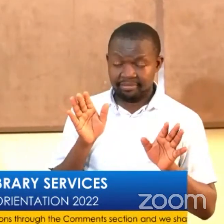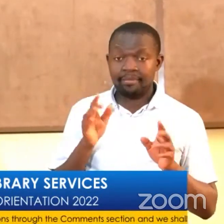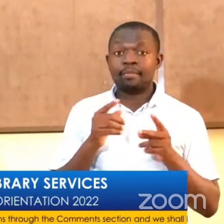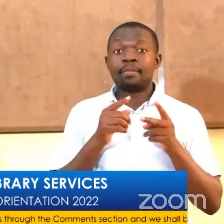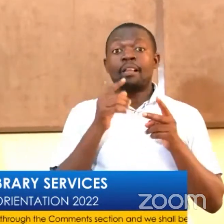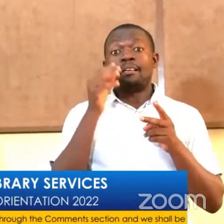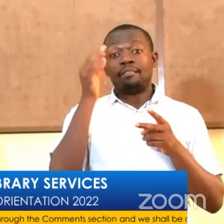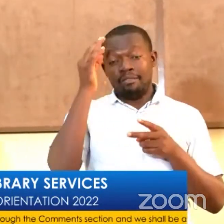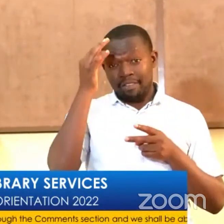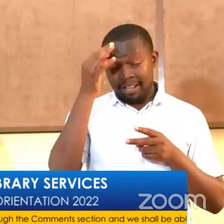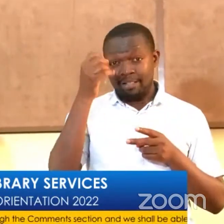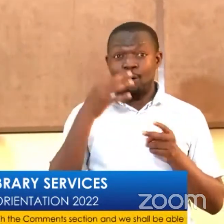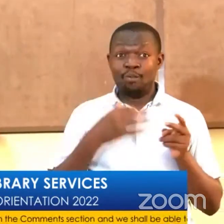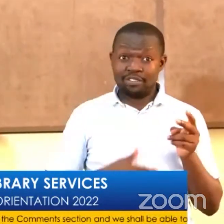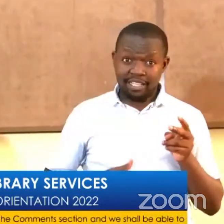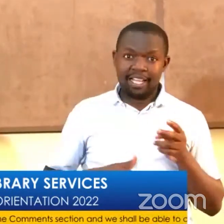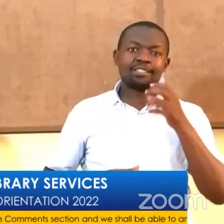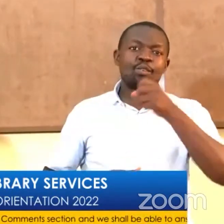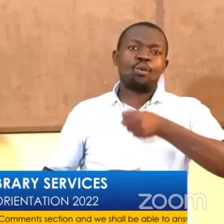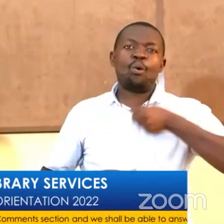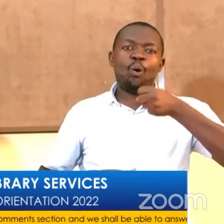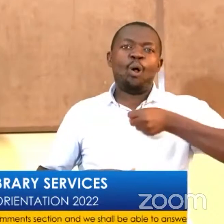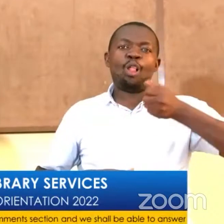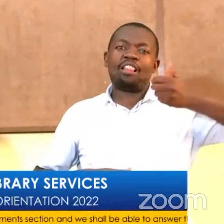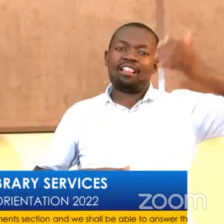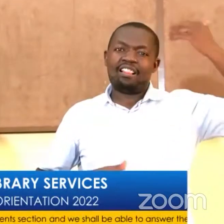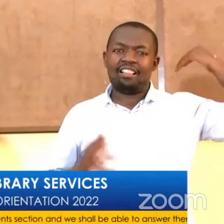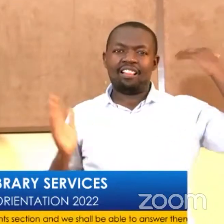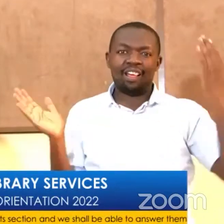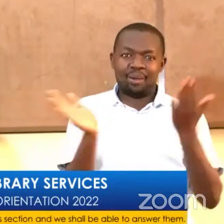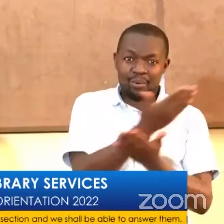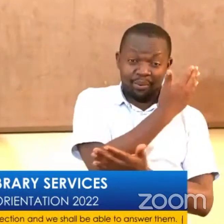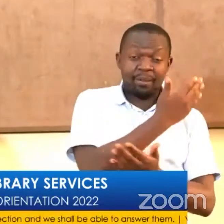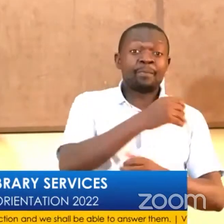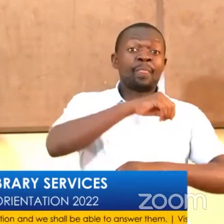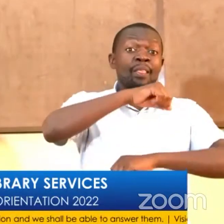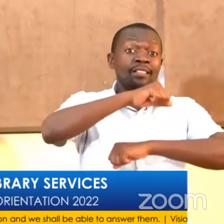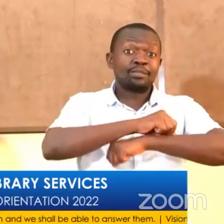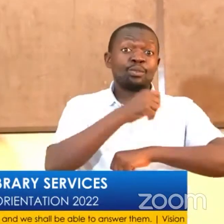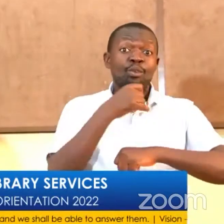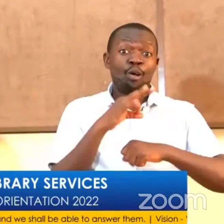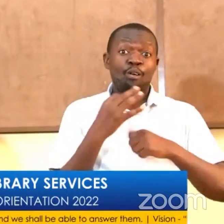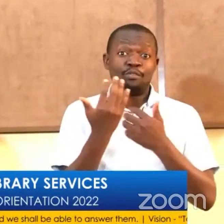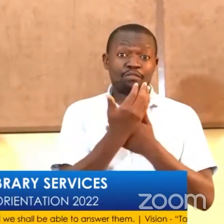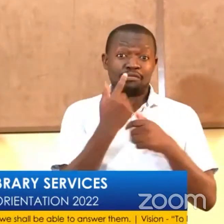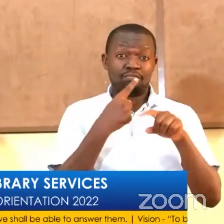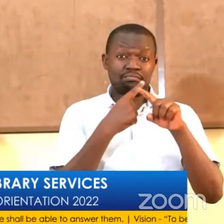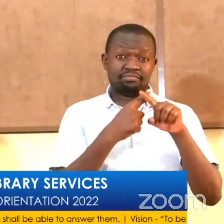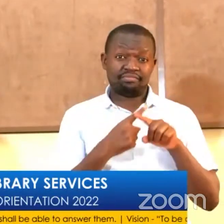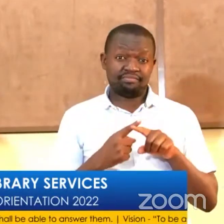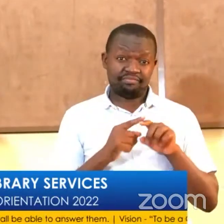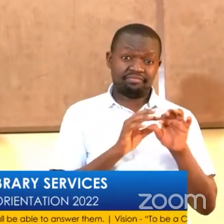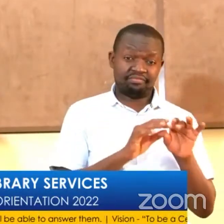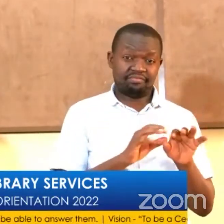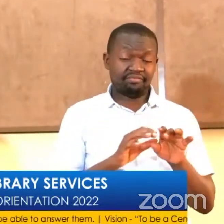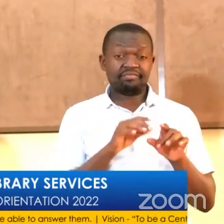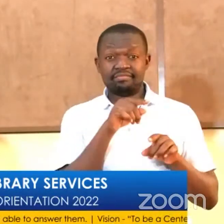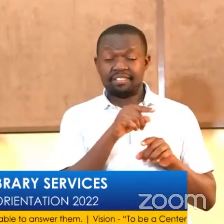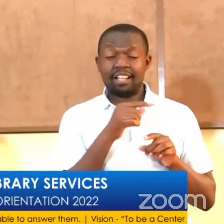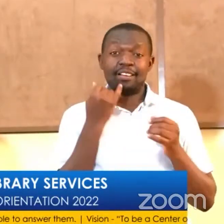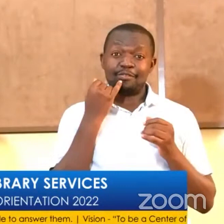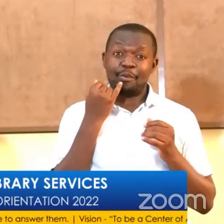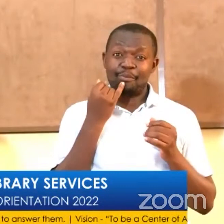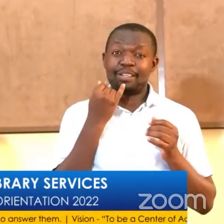Faculty of Science is the old faculty. School of Computing and Information Science is a different